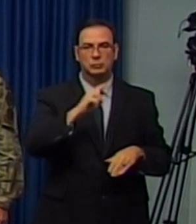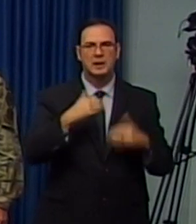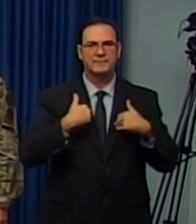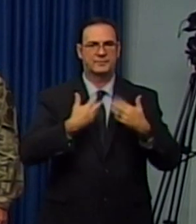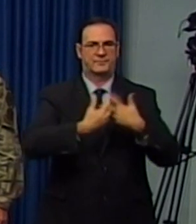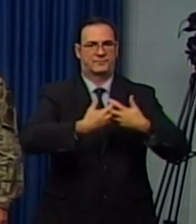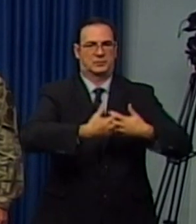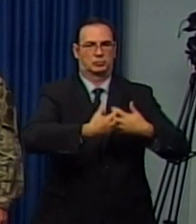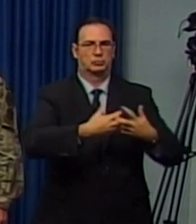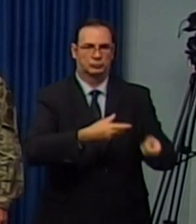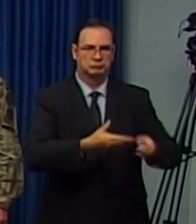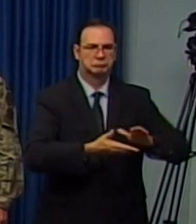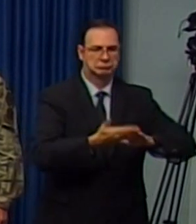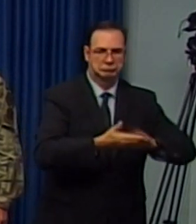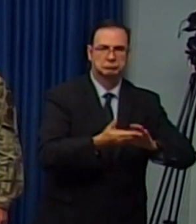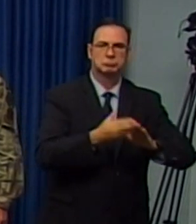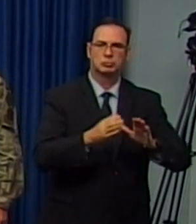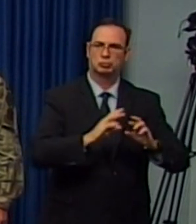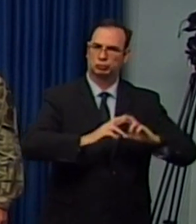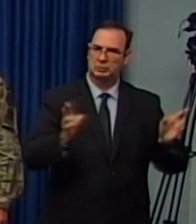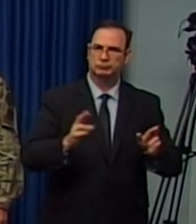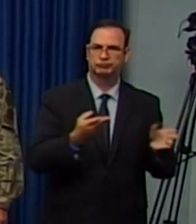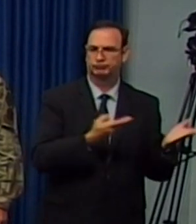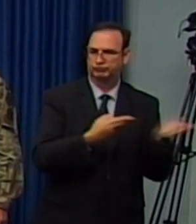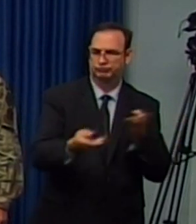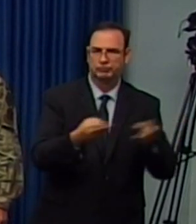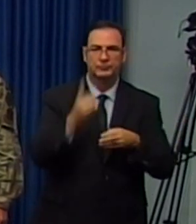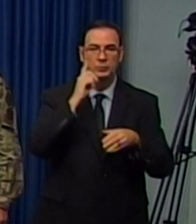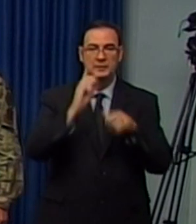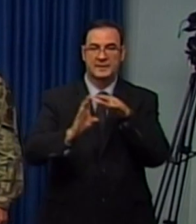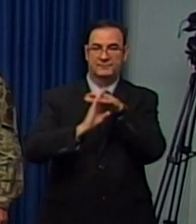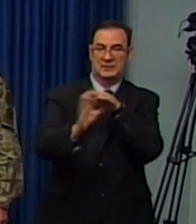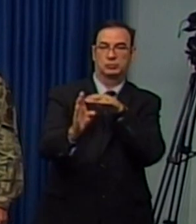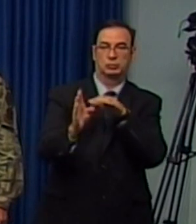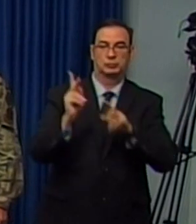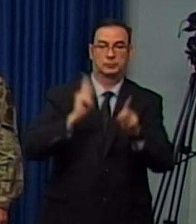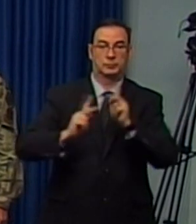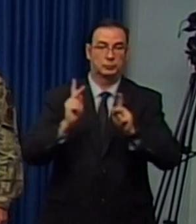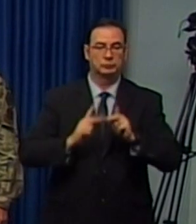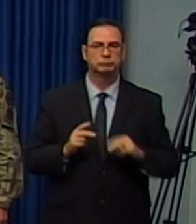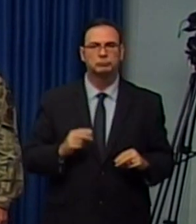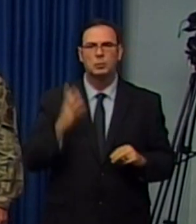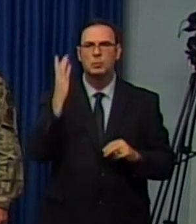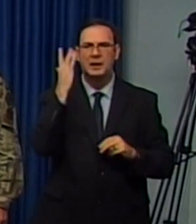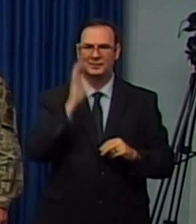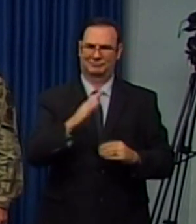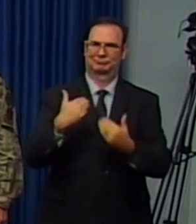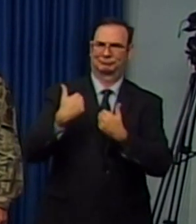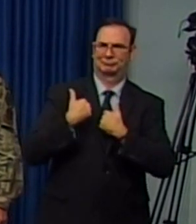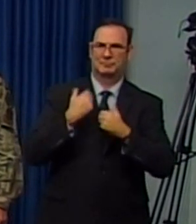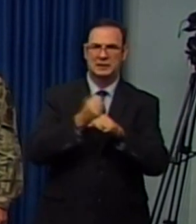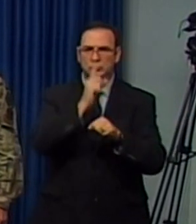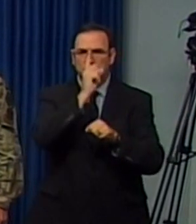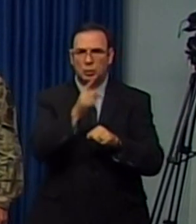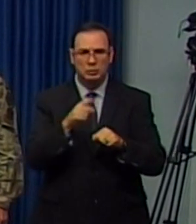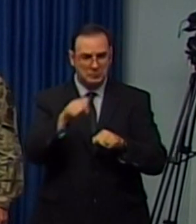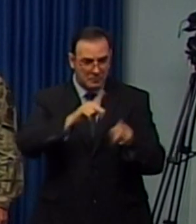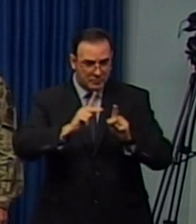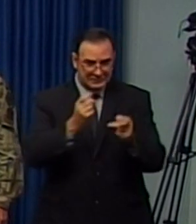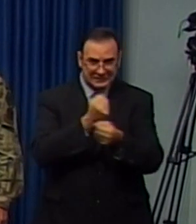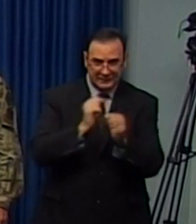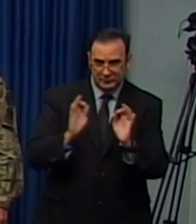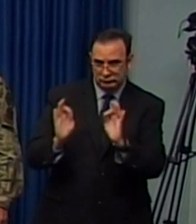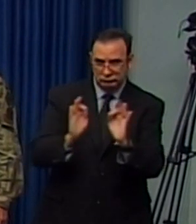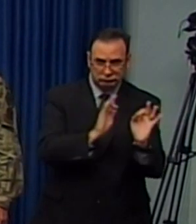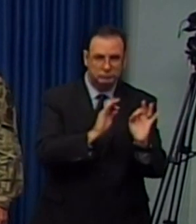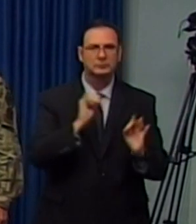to evacuate their residents. And so these duties have a duty to ensure the safety of their residents, and they'll be held accountable if they